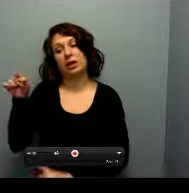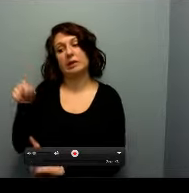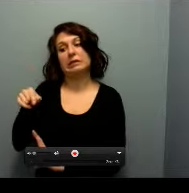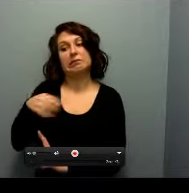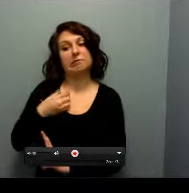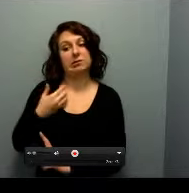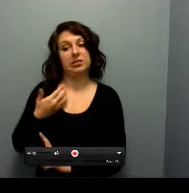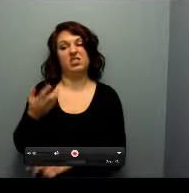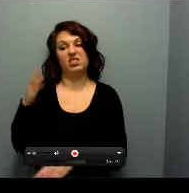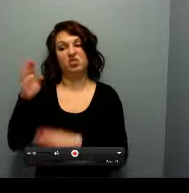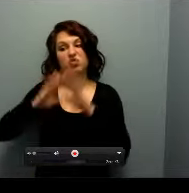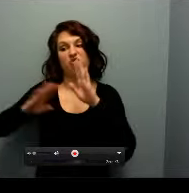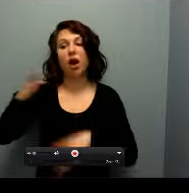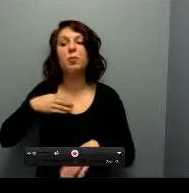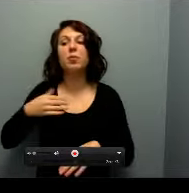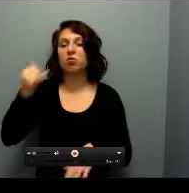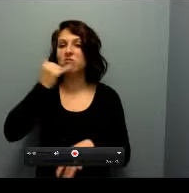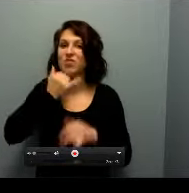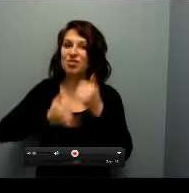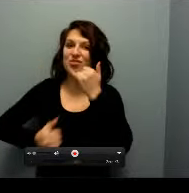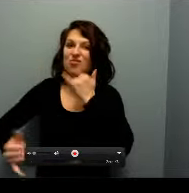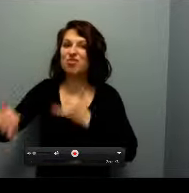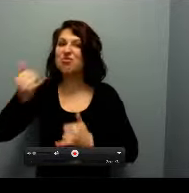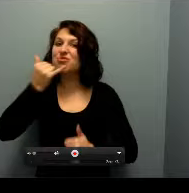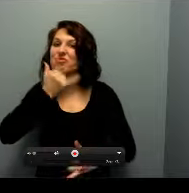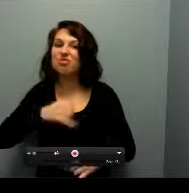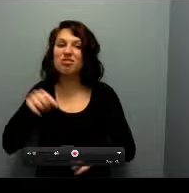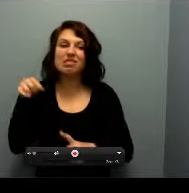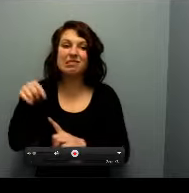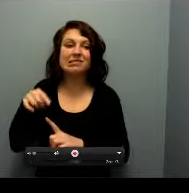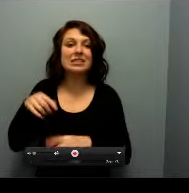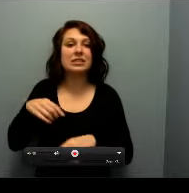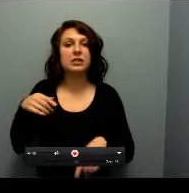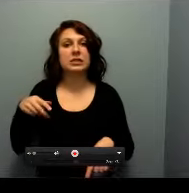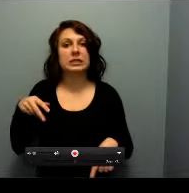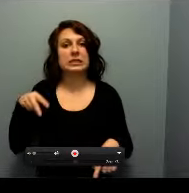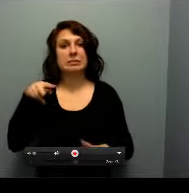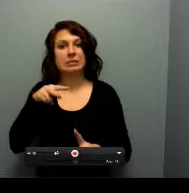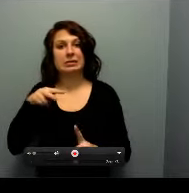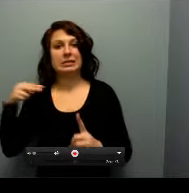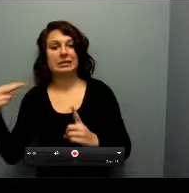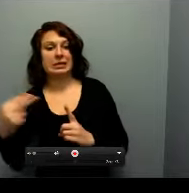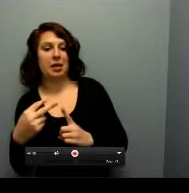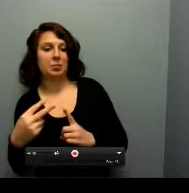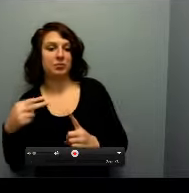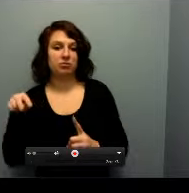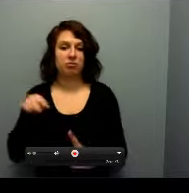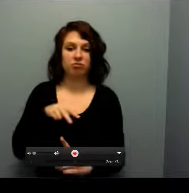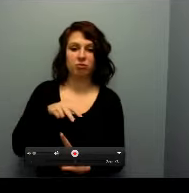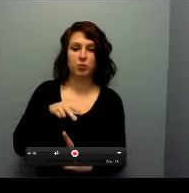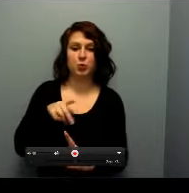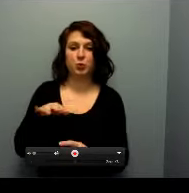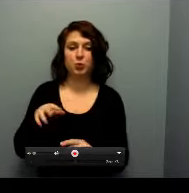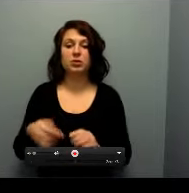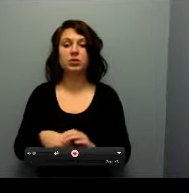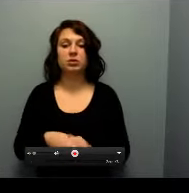Okay? So you have a perception of that person as negative and positive.